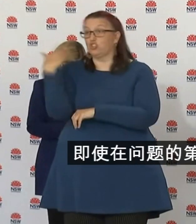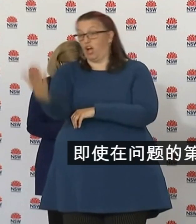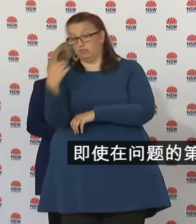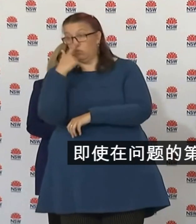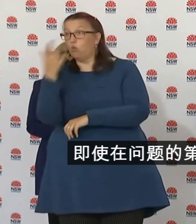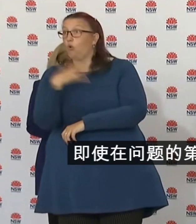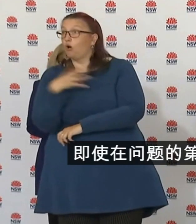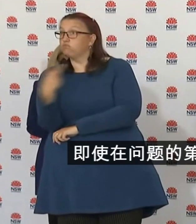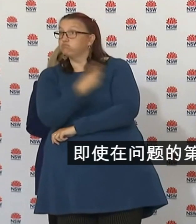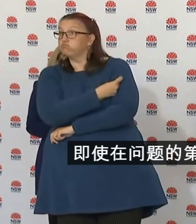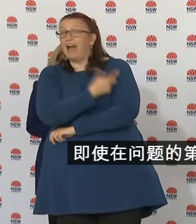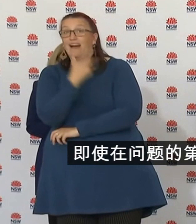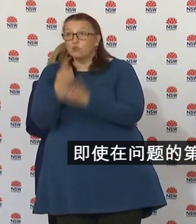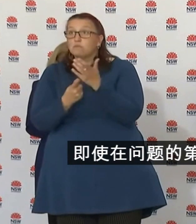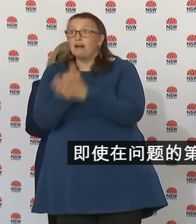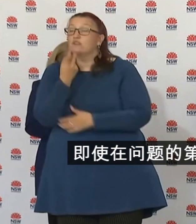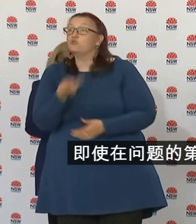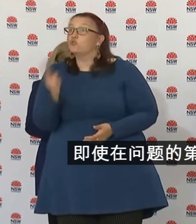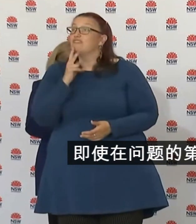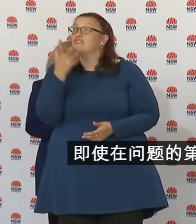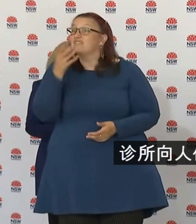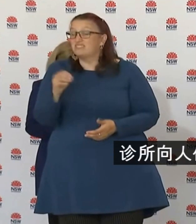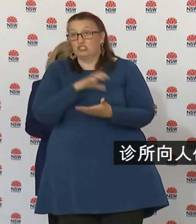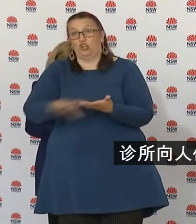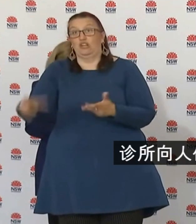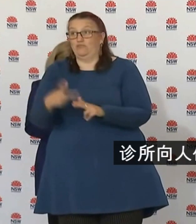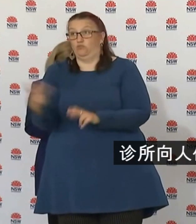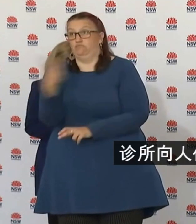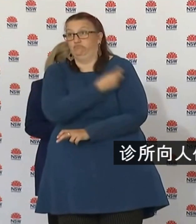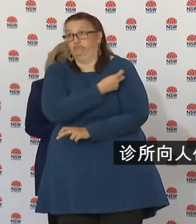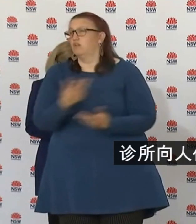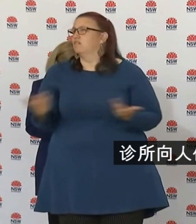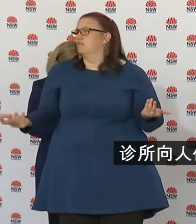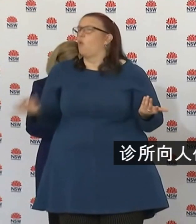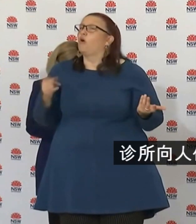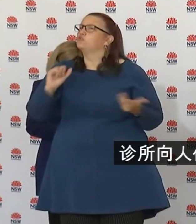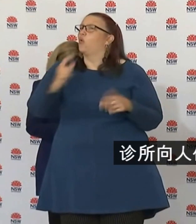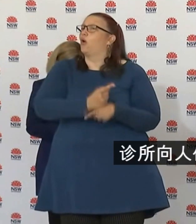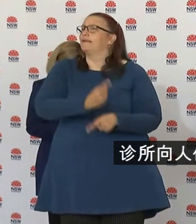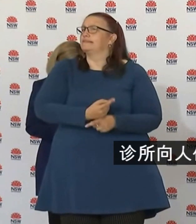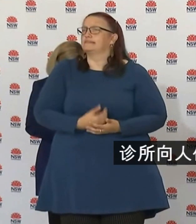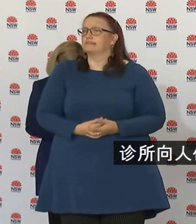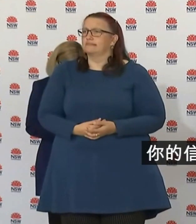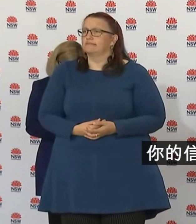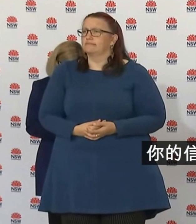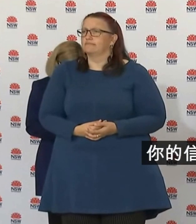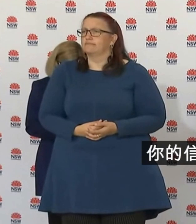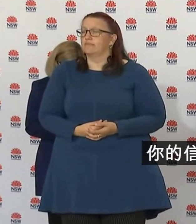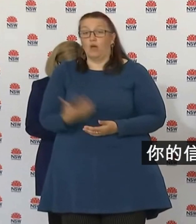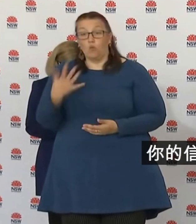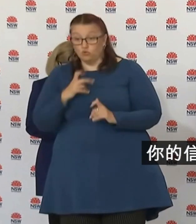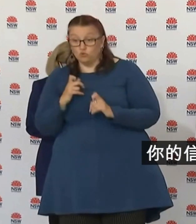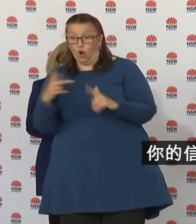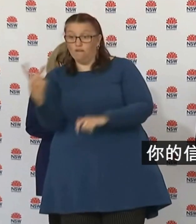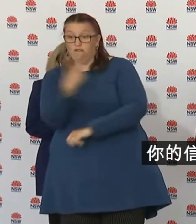for consultations and registrations, even in South. I didn't get the first part of the question. Clinics charging people out-of-pocket expenses for getting the vaccine. What's your message to them?